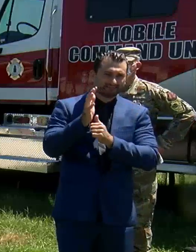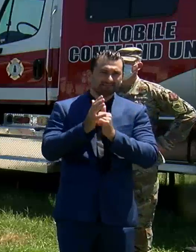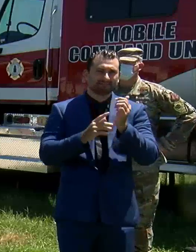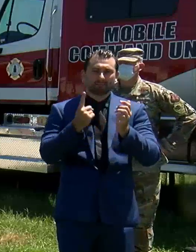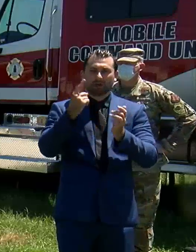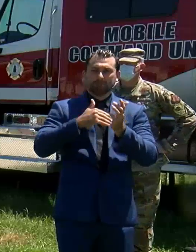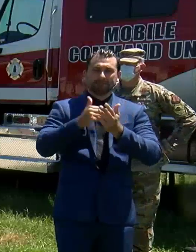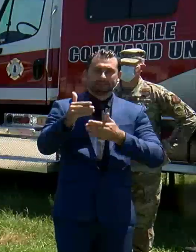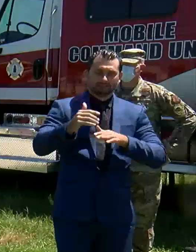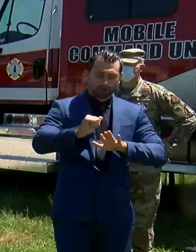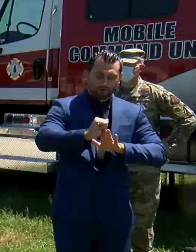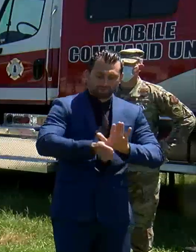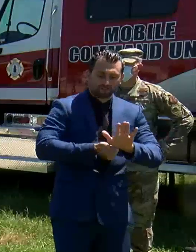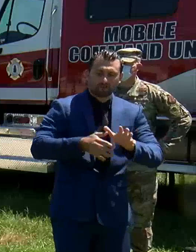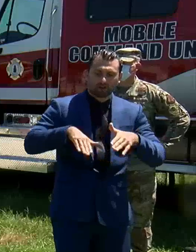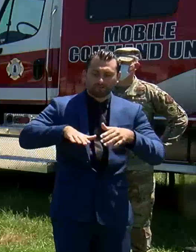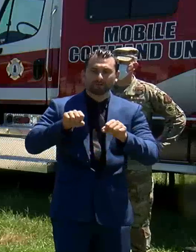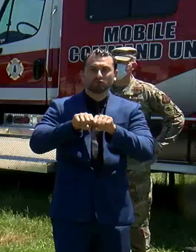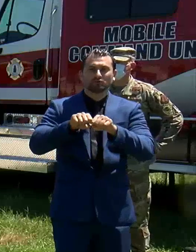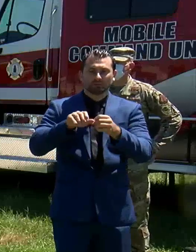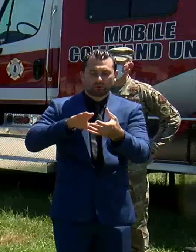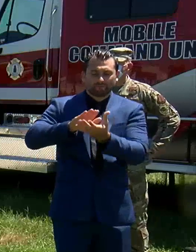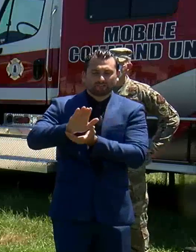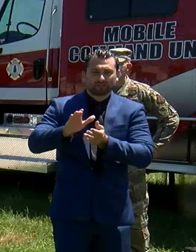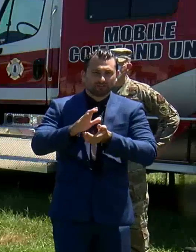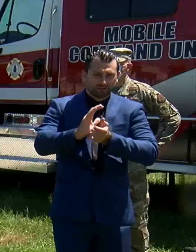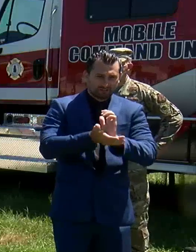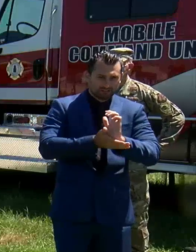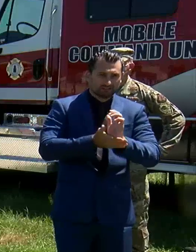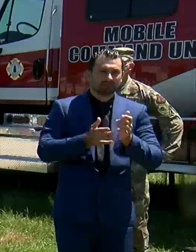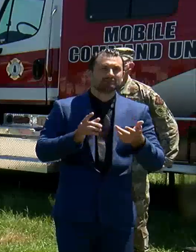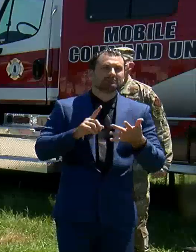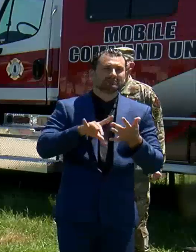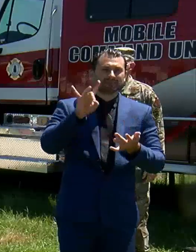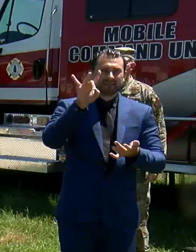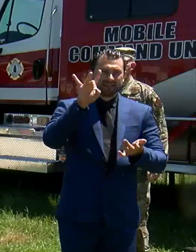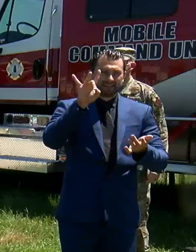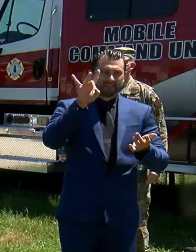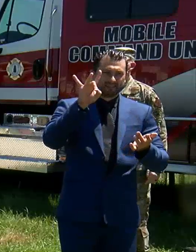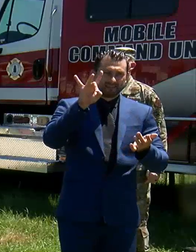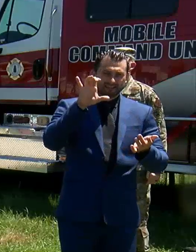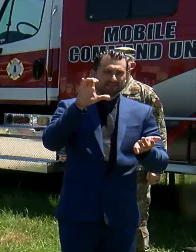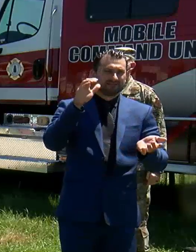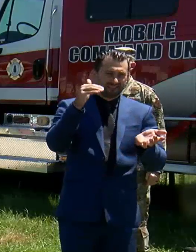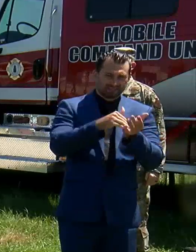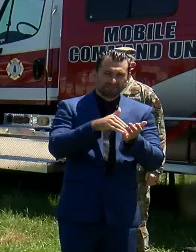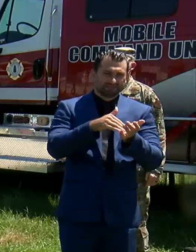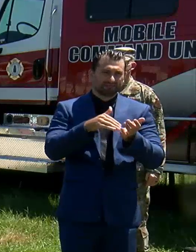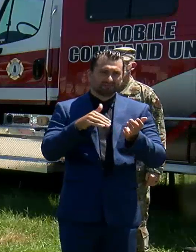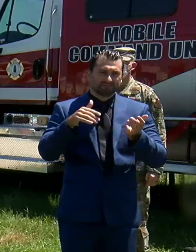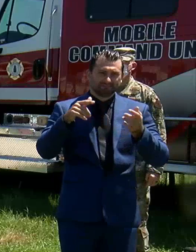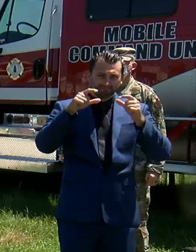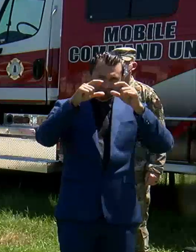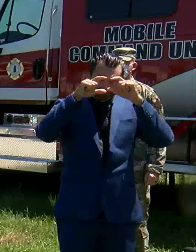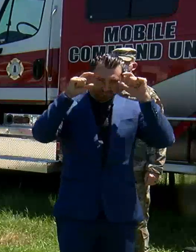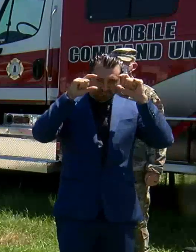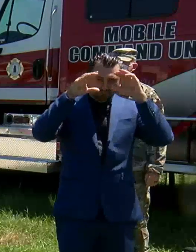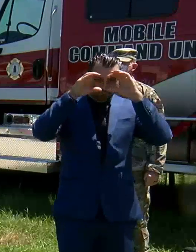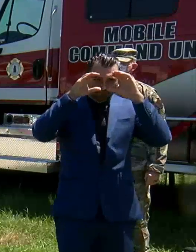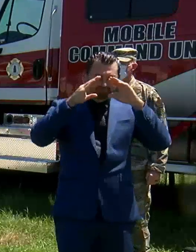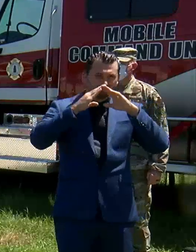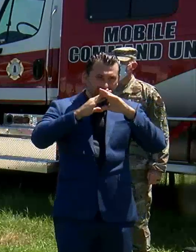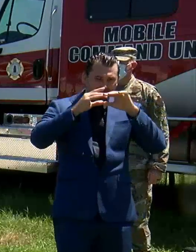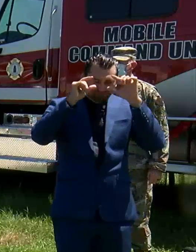200,000 containers of hand sanitizer, 85,000 goggles, and 38,000 coveralls. So it's been a massive logistics